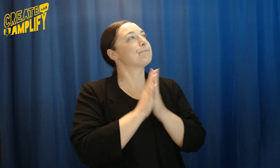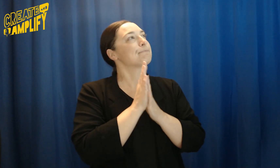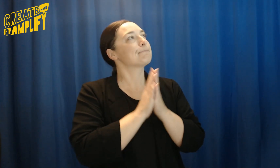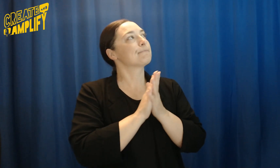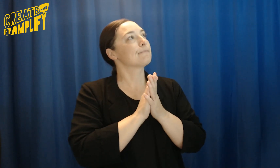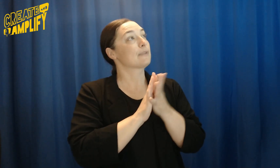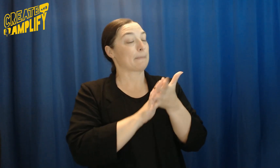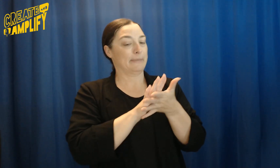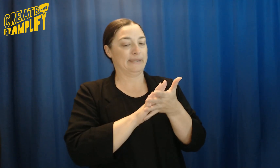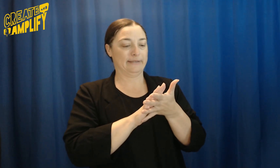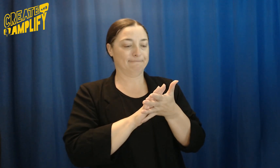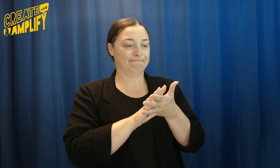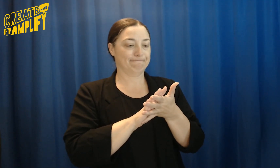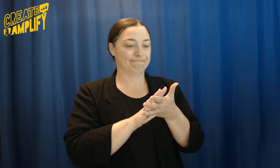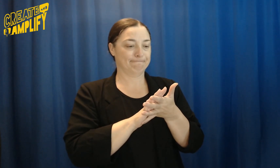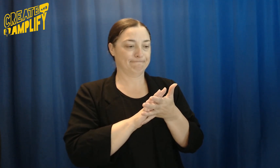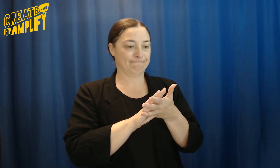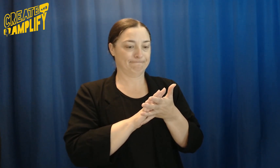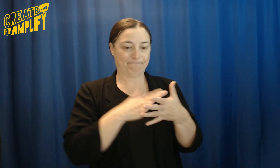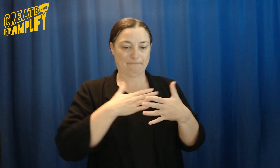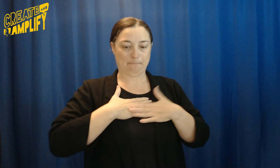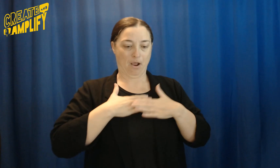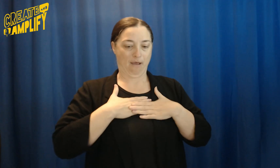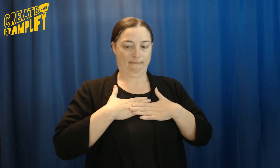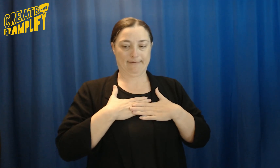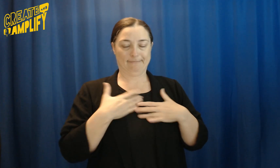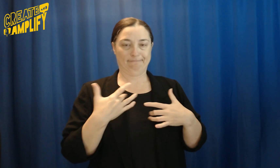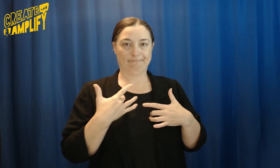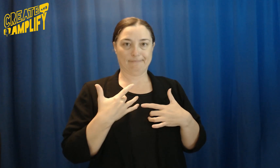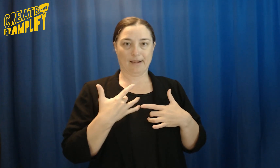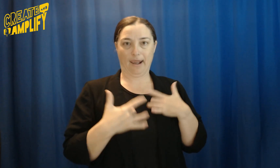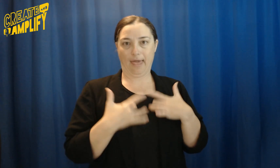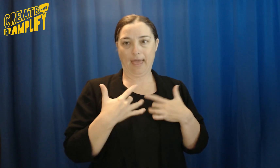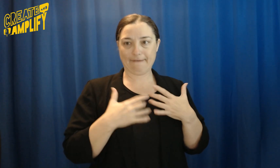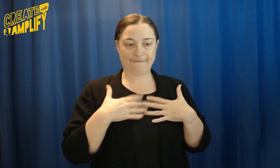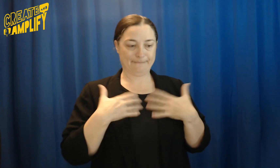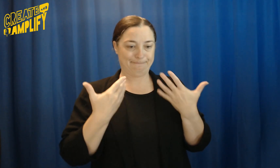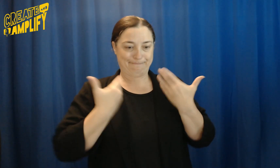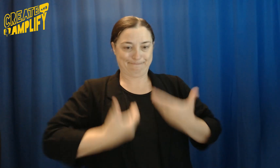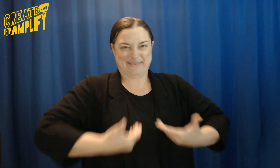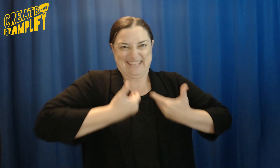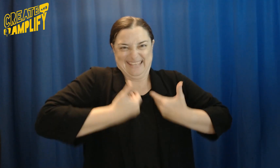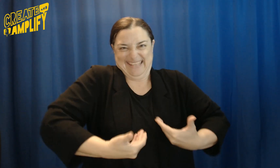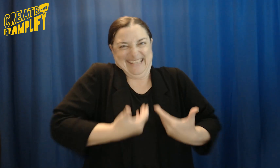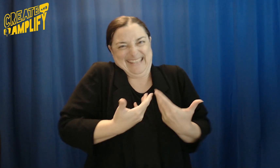intersections of my existence. I always feel a bit funny talking about it, like, oh God, what a wanker.